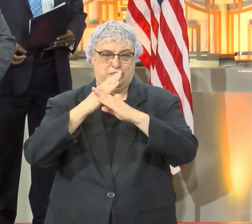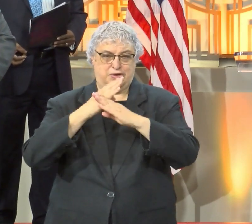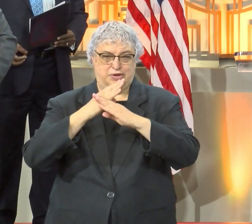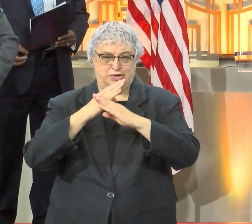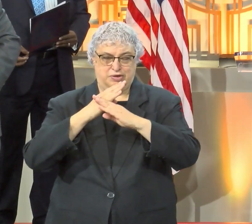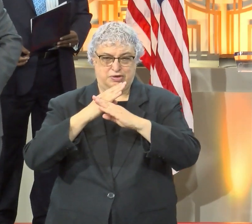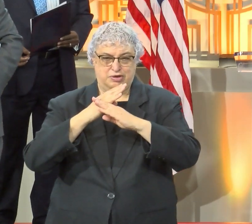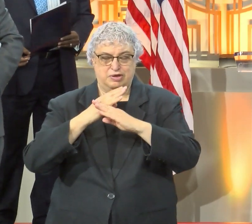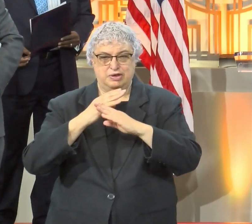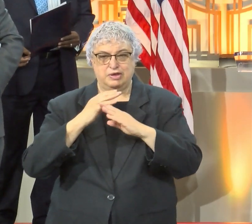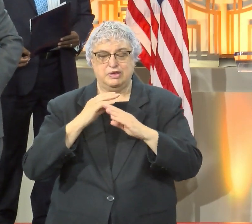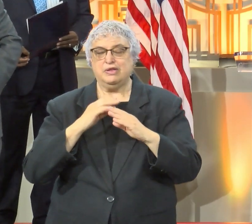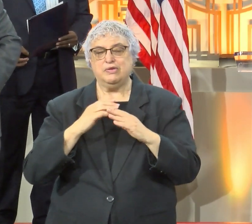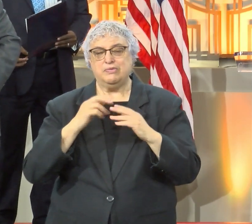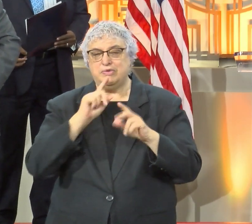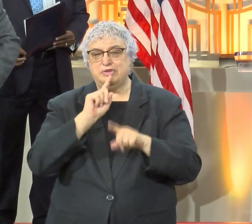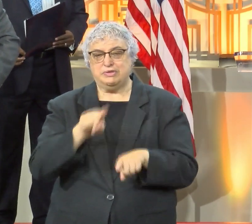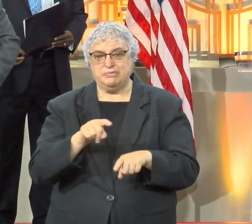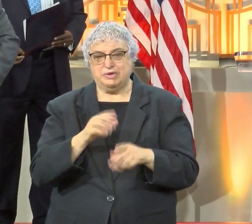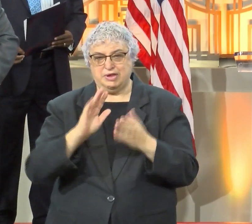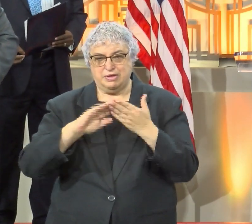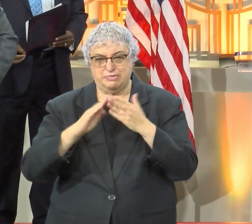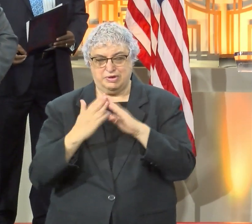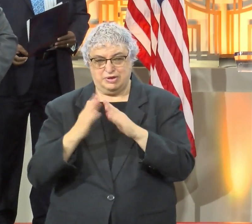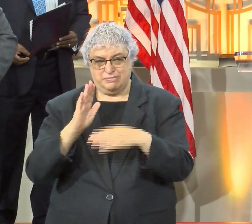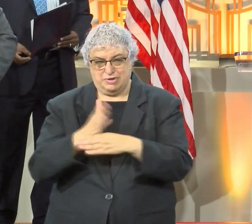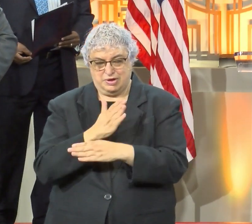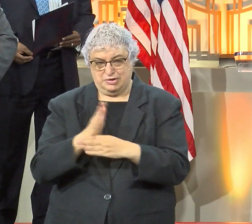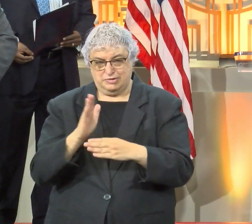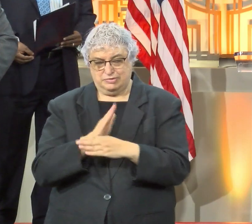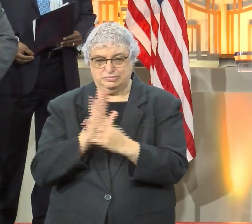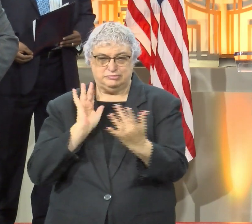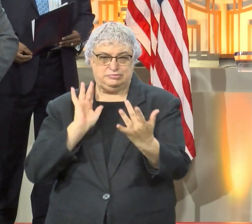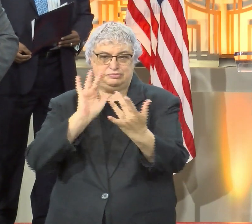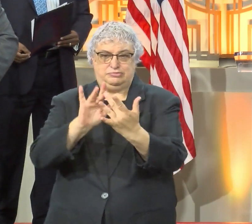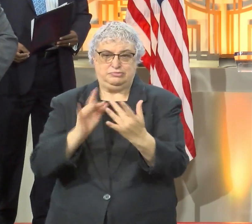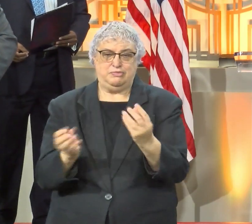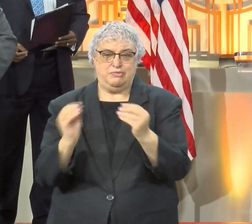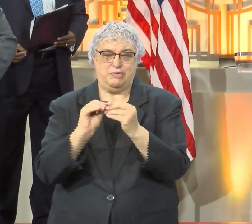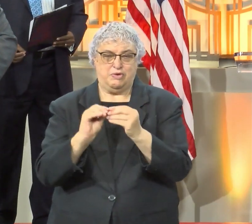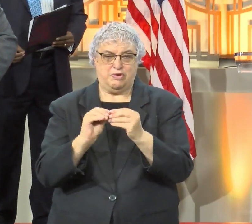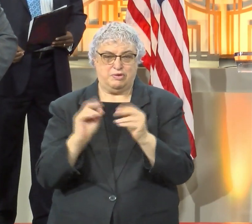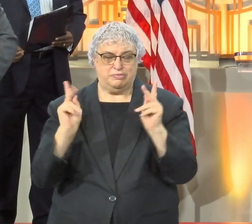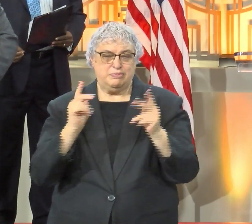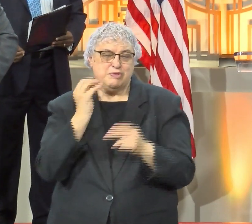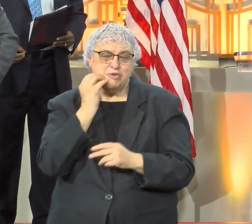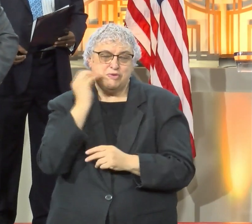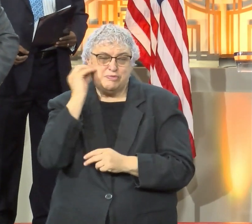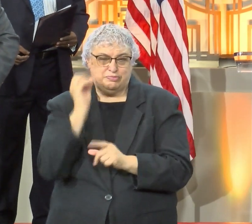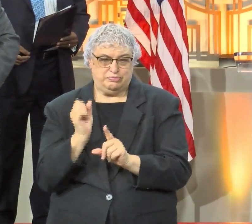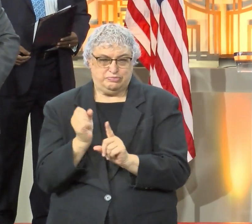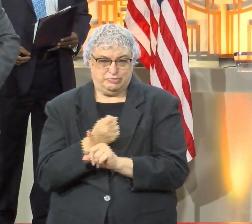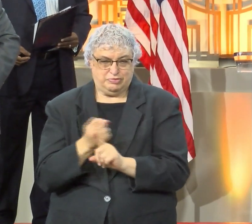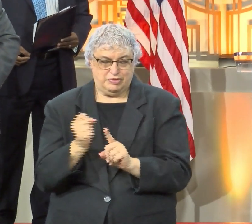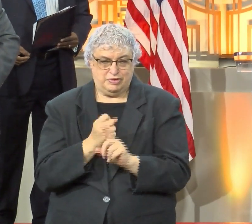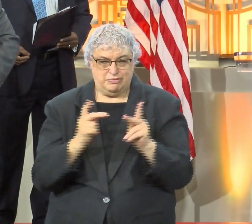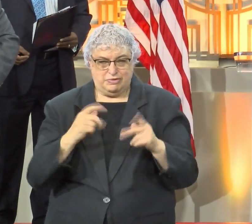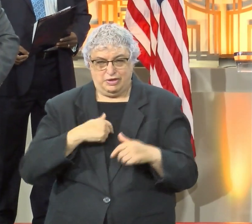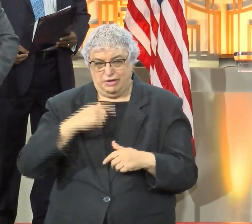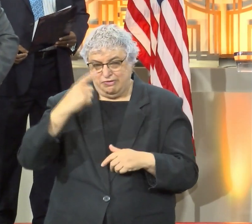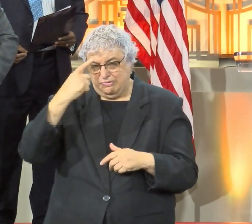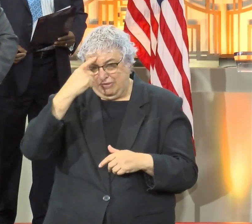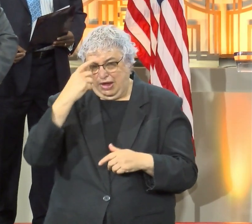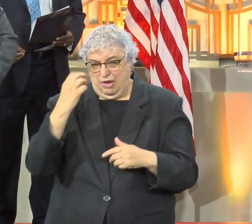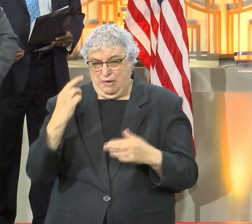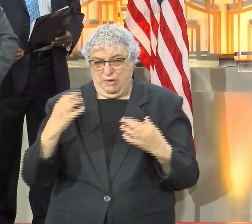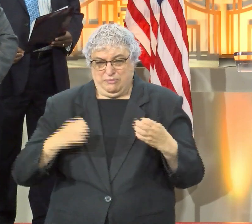Team, and community partners will enhance their reach to serve more domestic abuse victims and those suffering from mental or